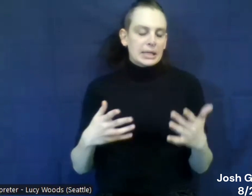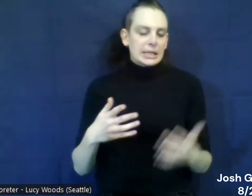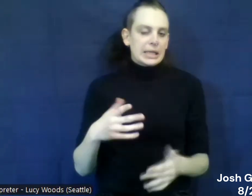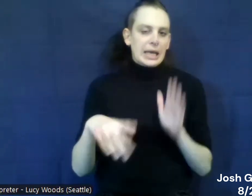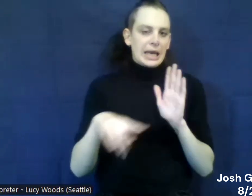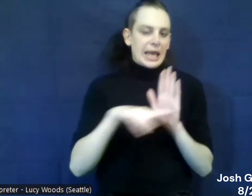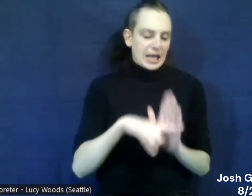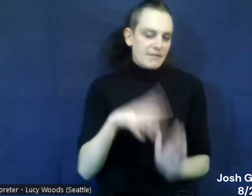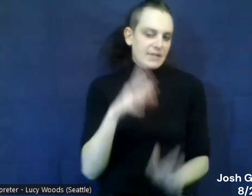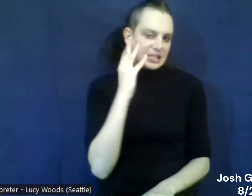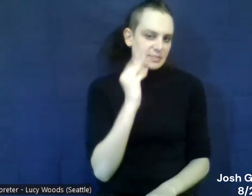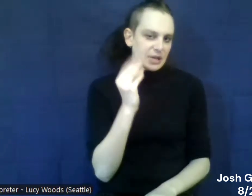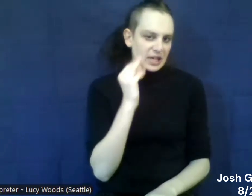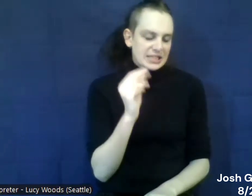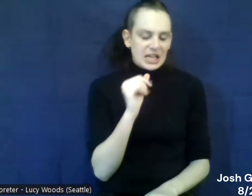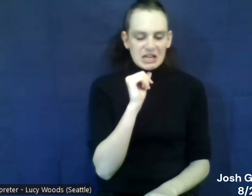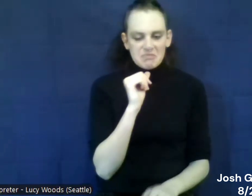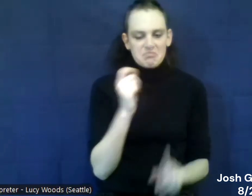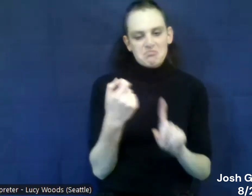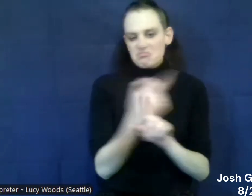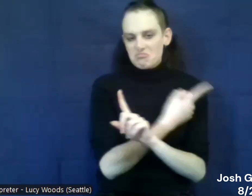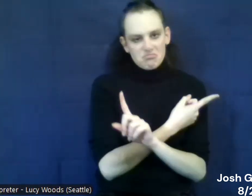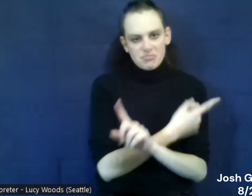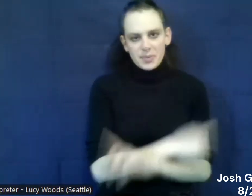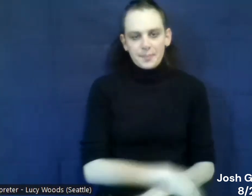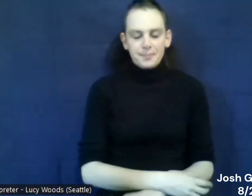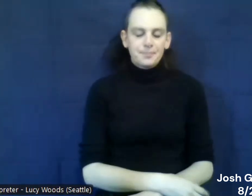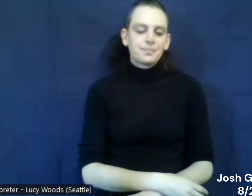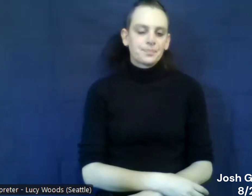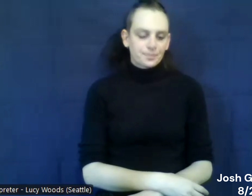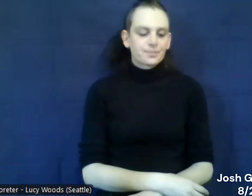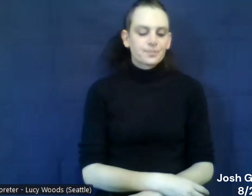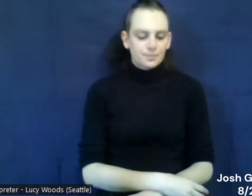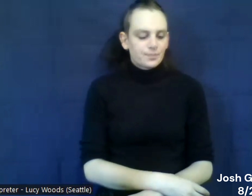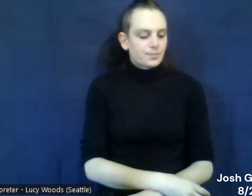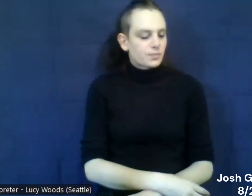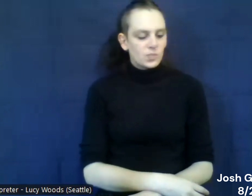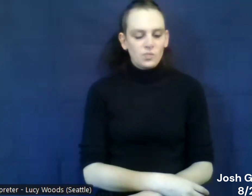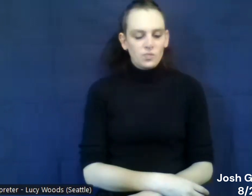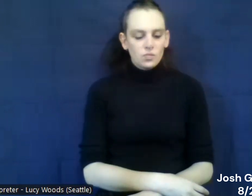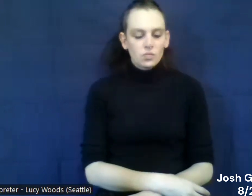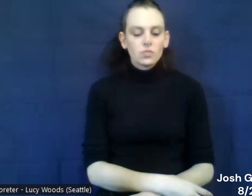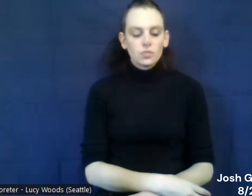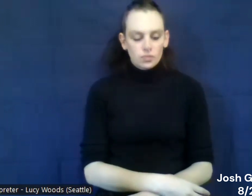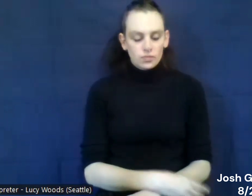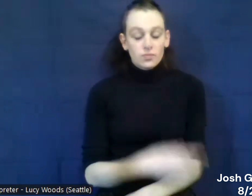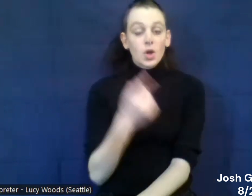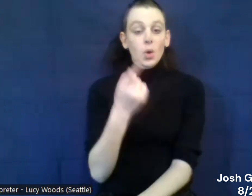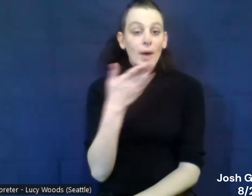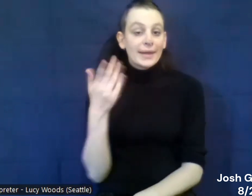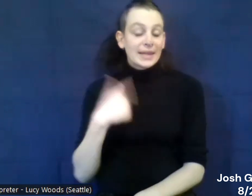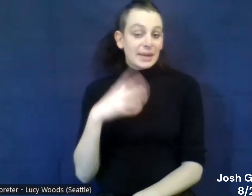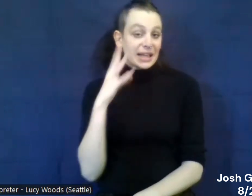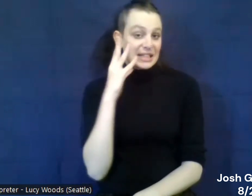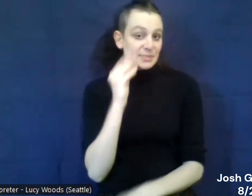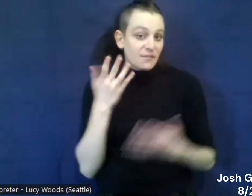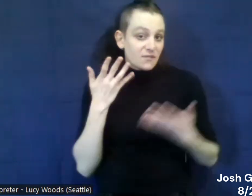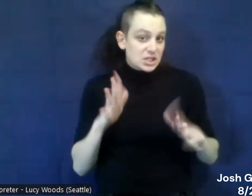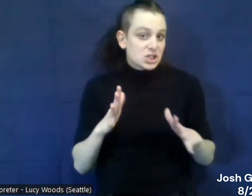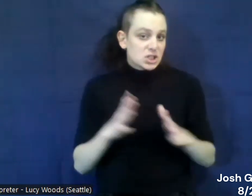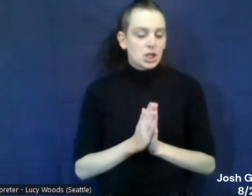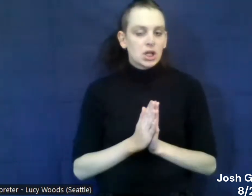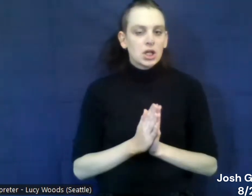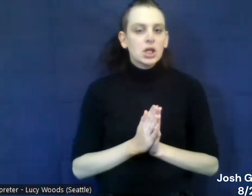while drinking that are less relevant. Um, so one of the things that I experienced early on